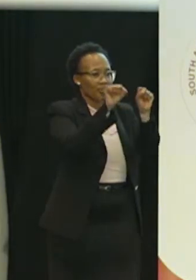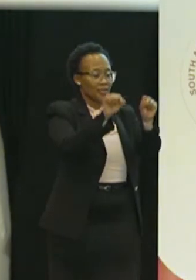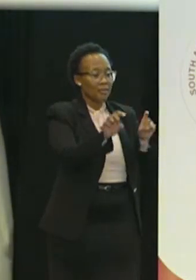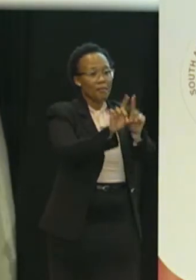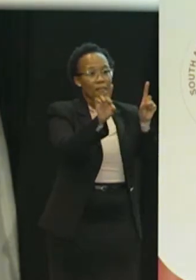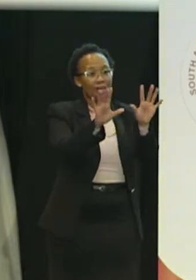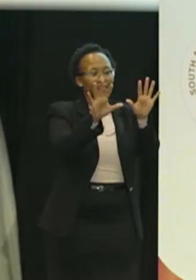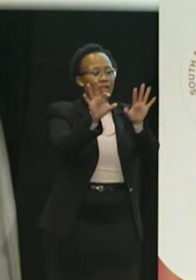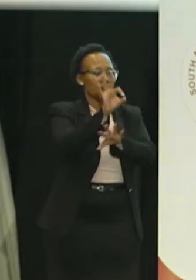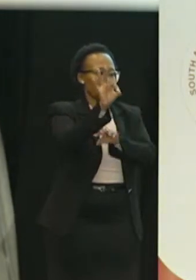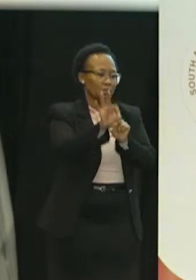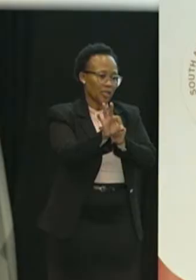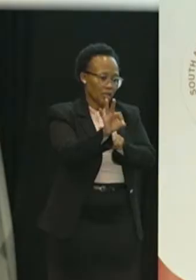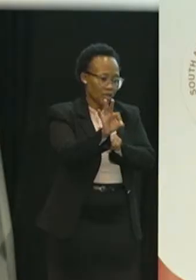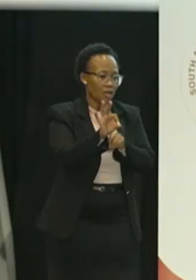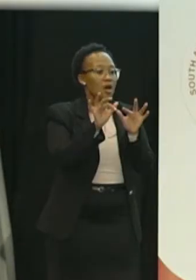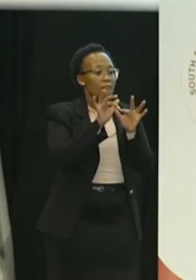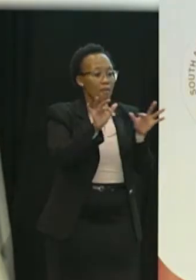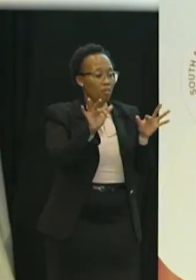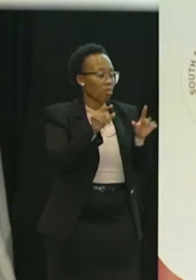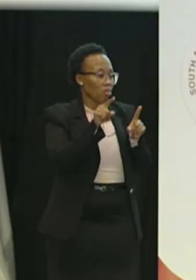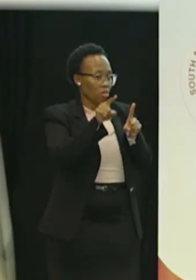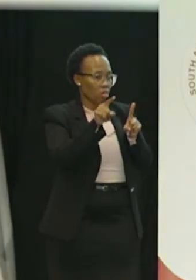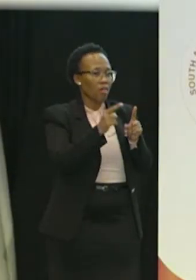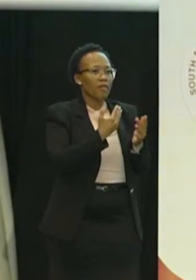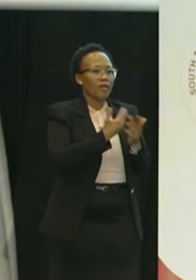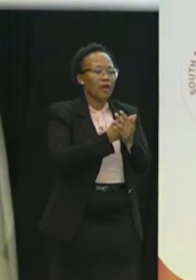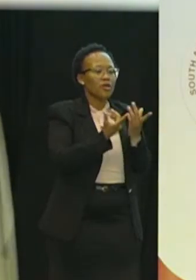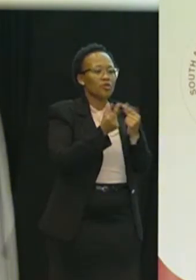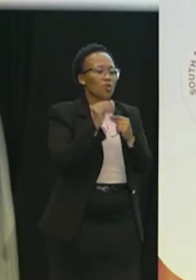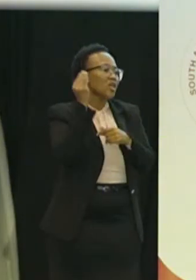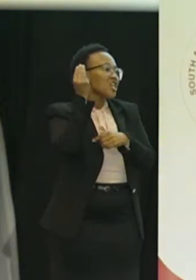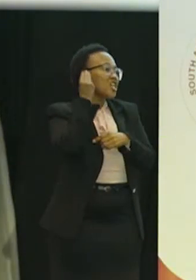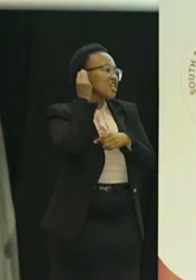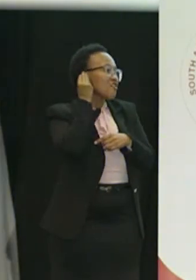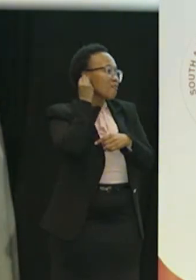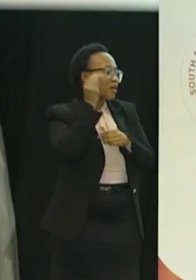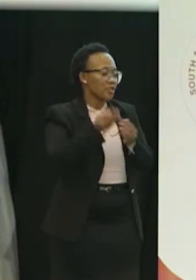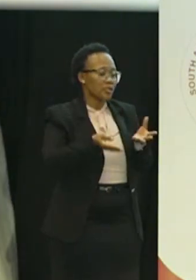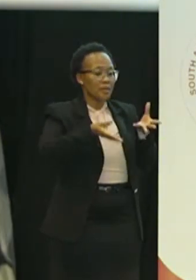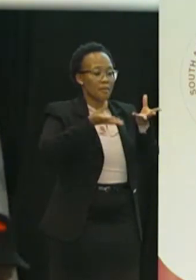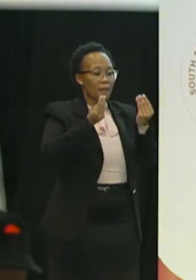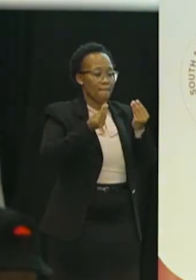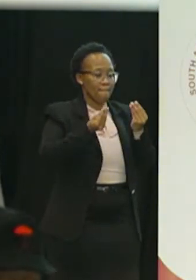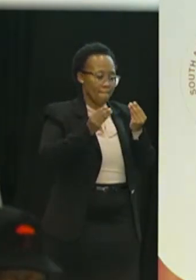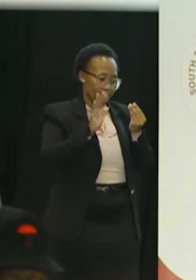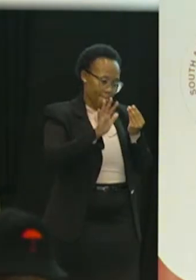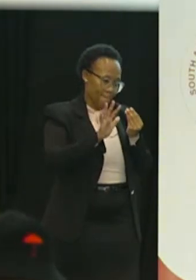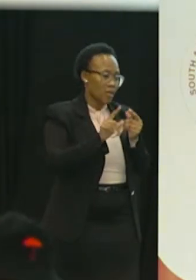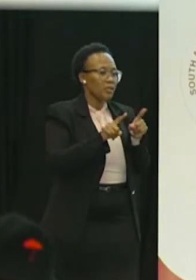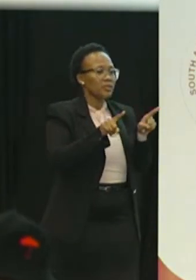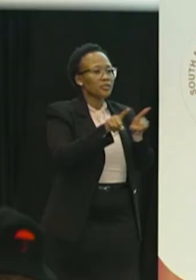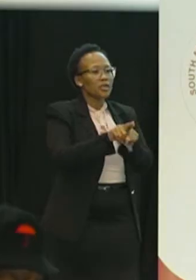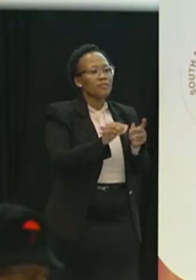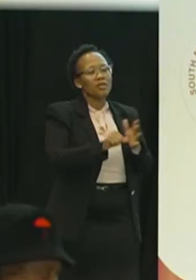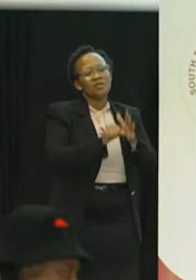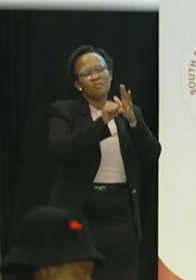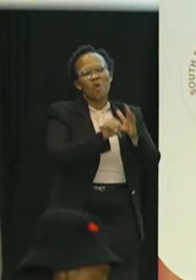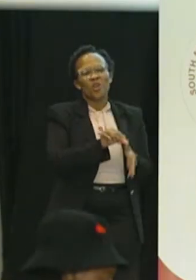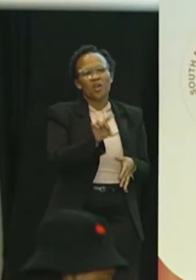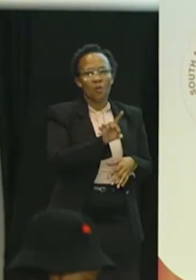people who use drugs we spoke to were able to get any information on where they could actually even get this. It is important to know